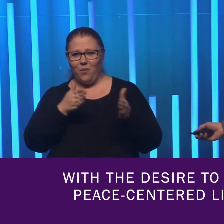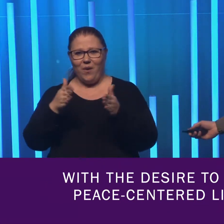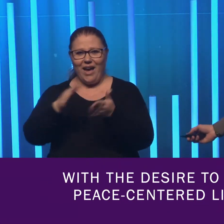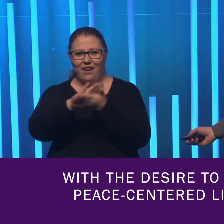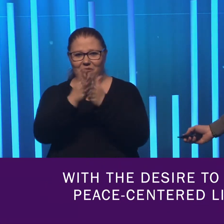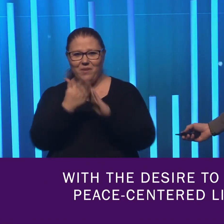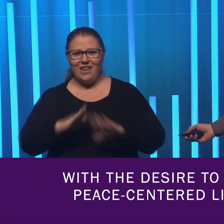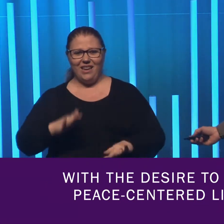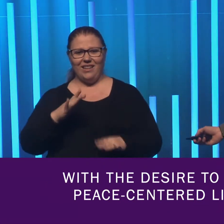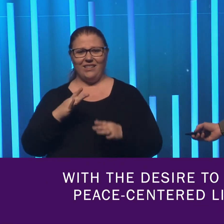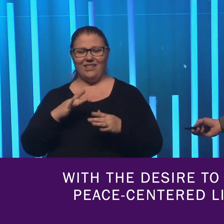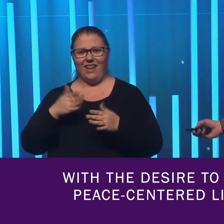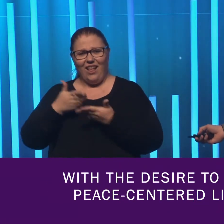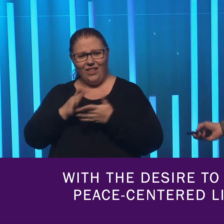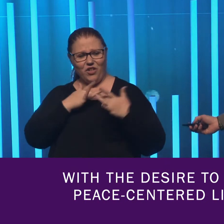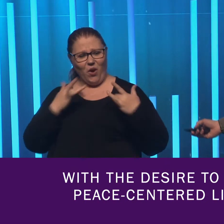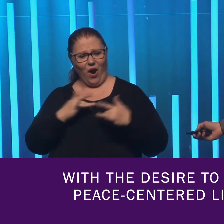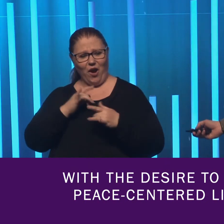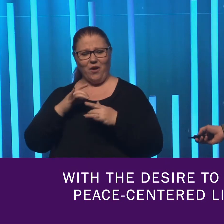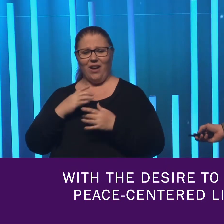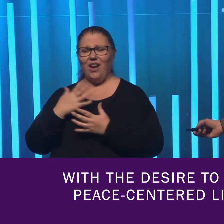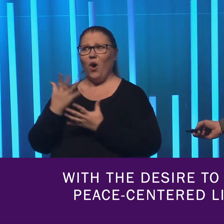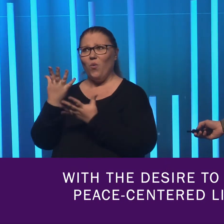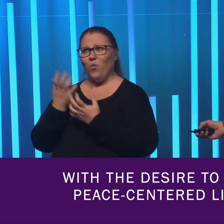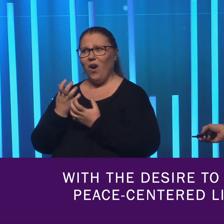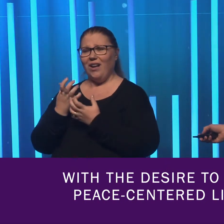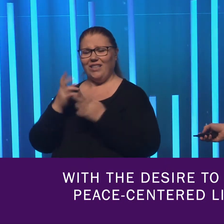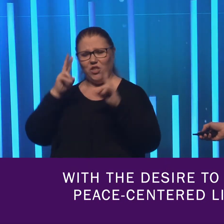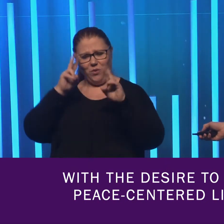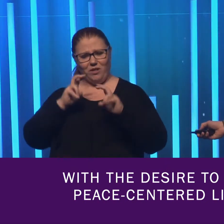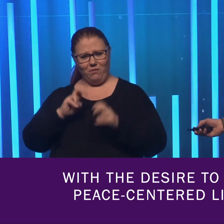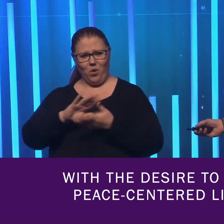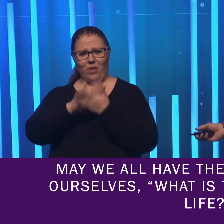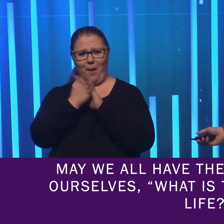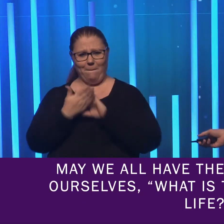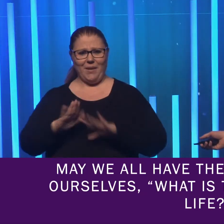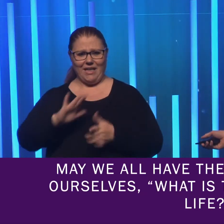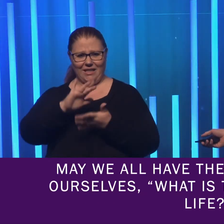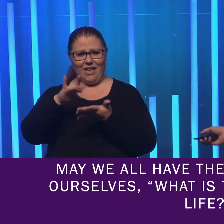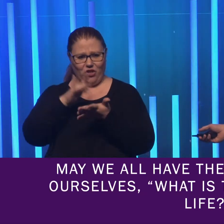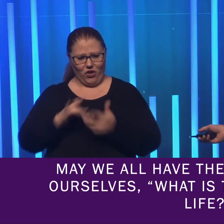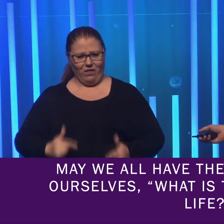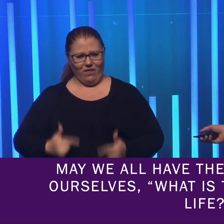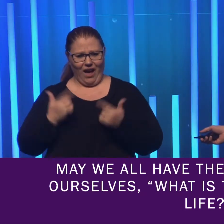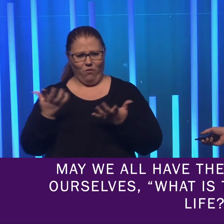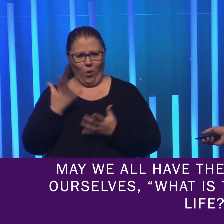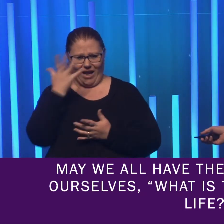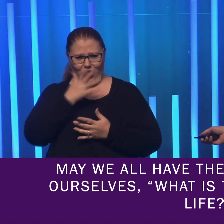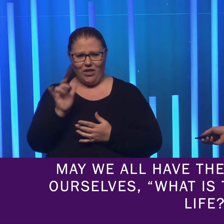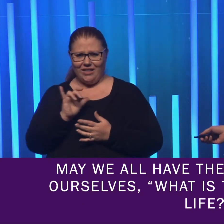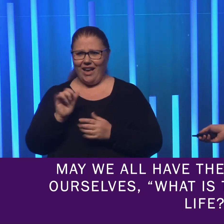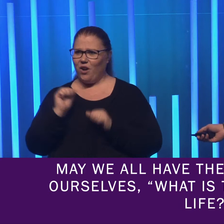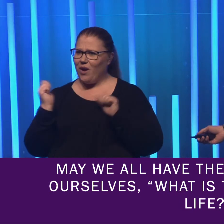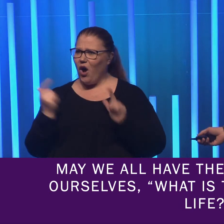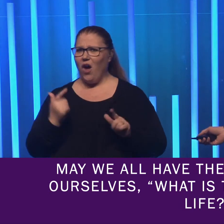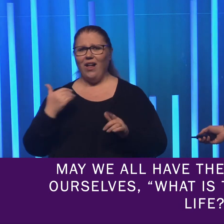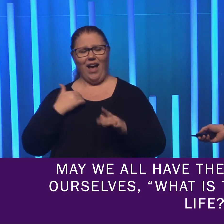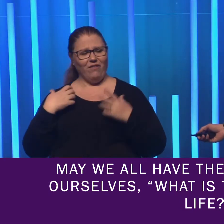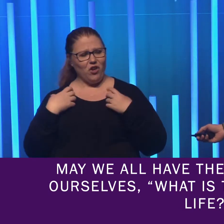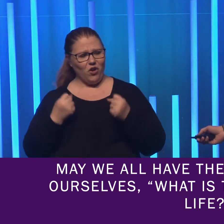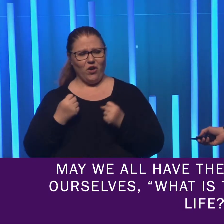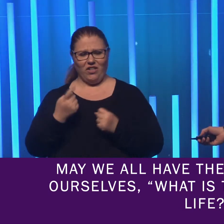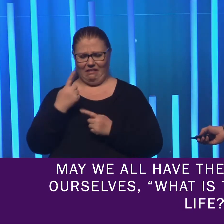filled with the desire to explore what a peace-centered life actually looks like. And may we all have the courage to ask ourselves this